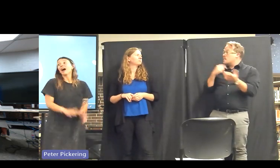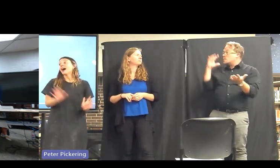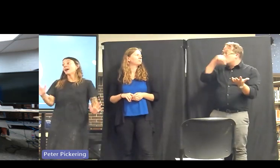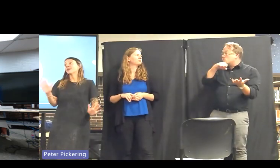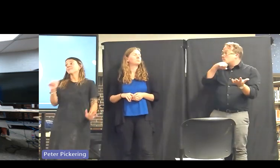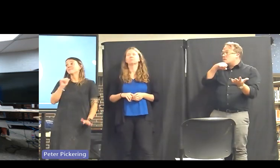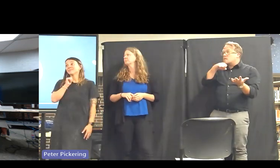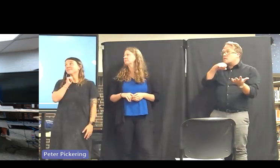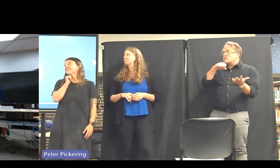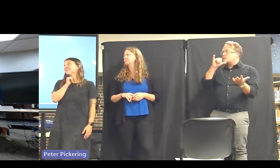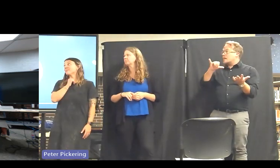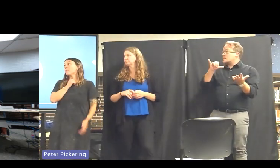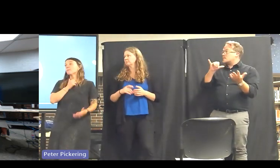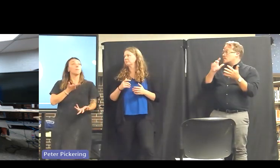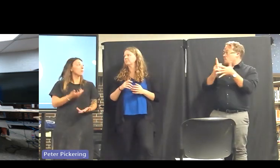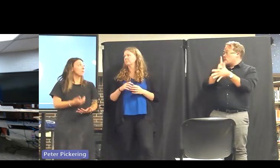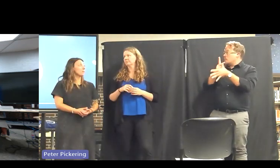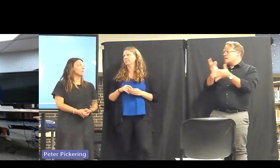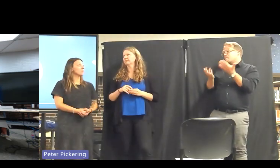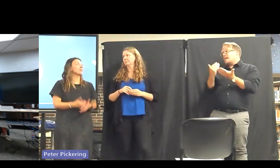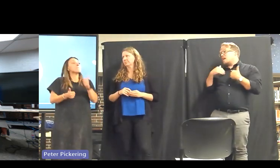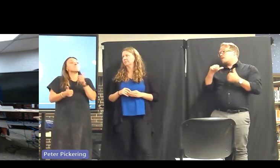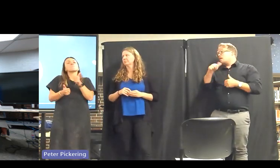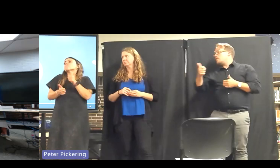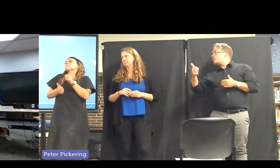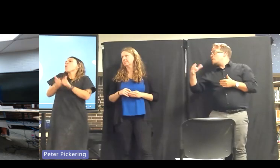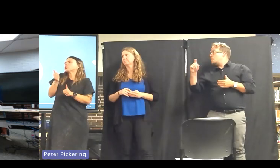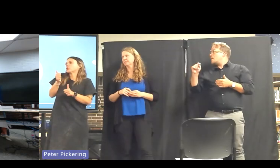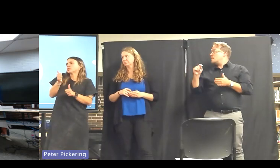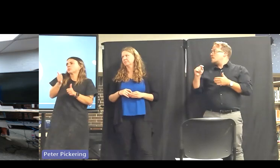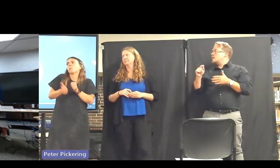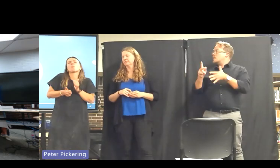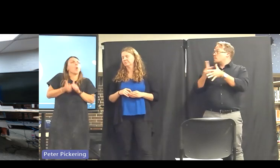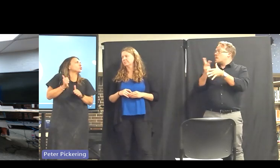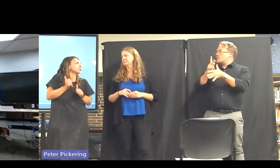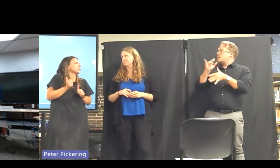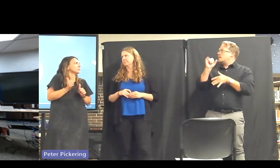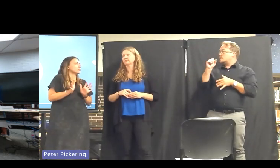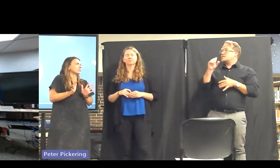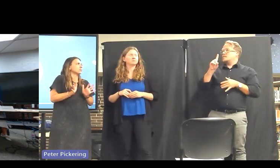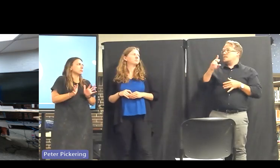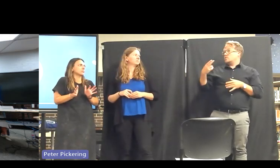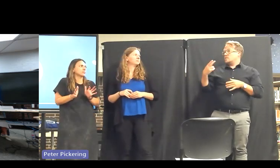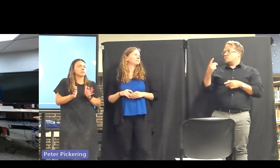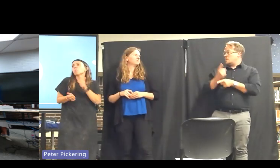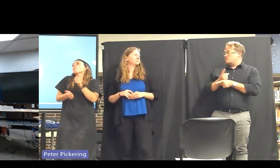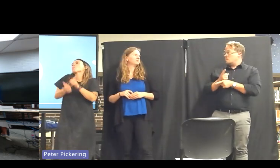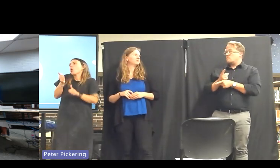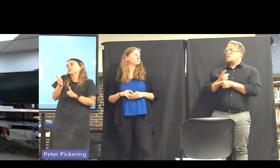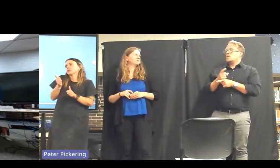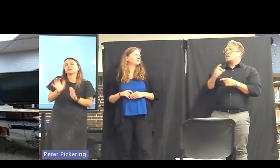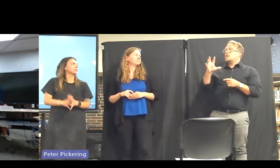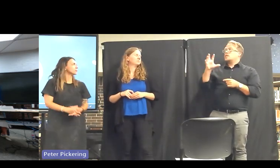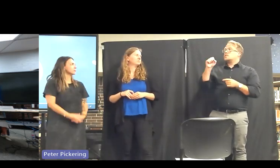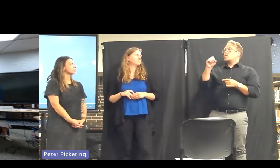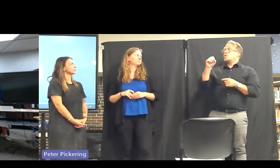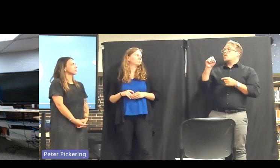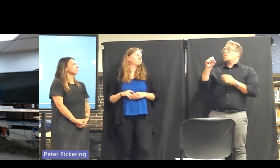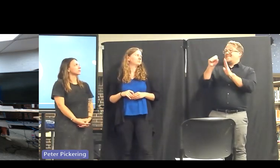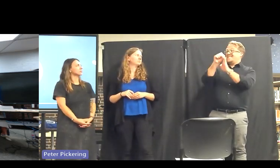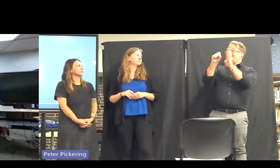my primary disability. You may have a few others, but the primary. Most are. And so the